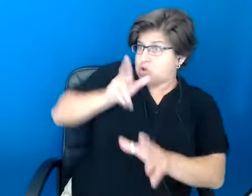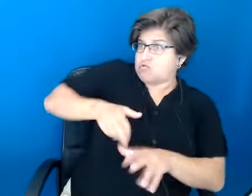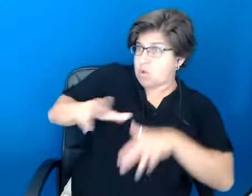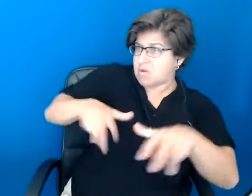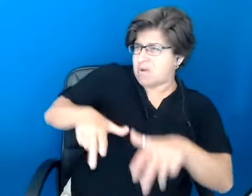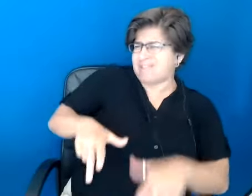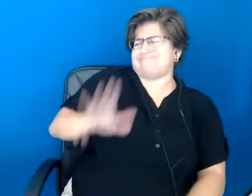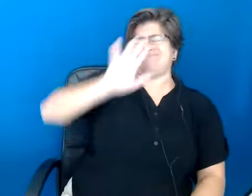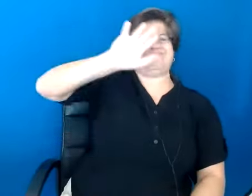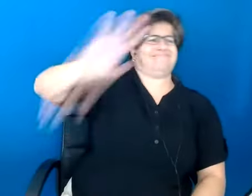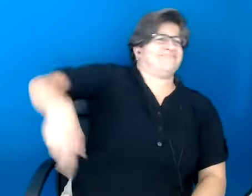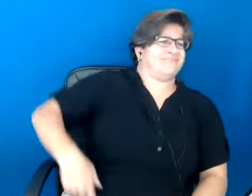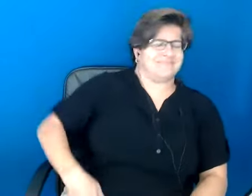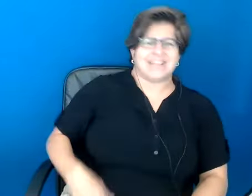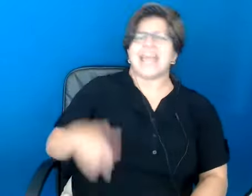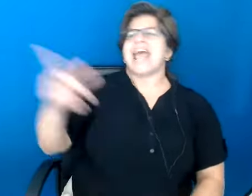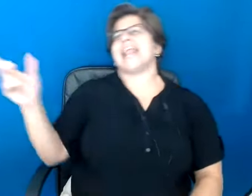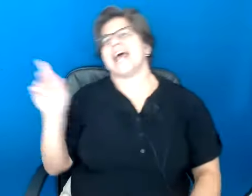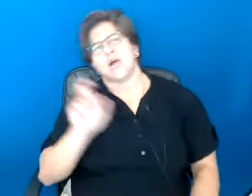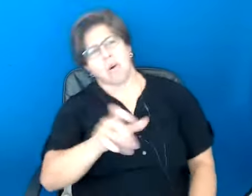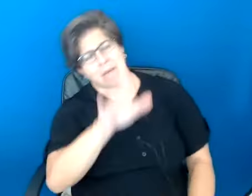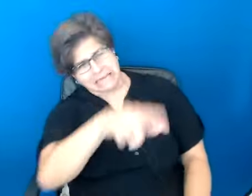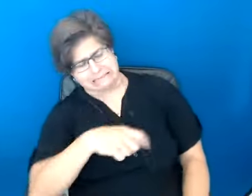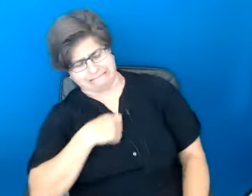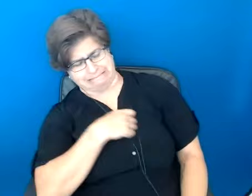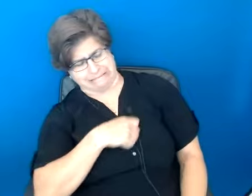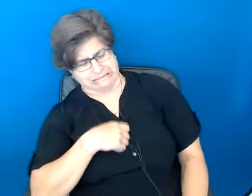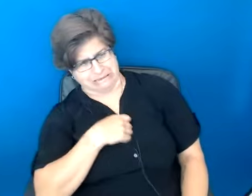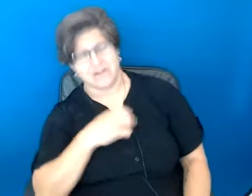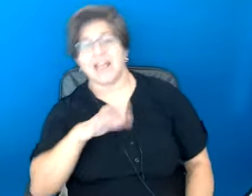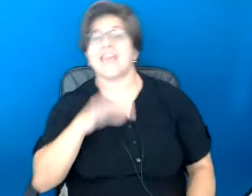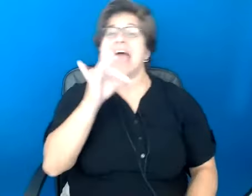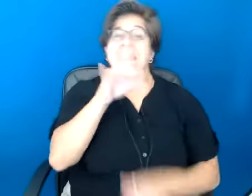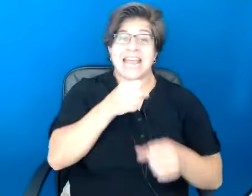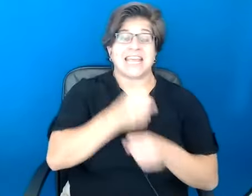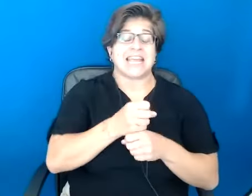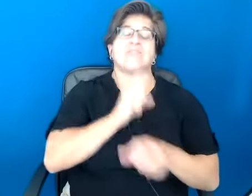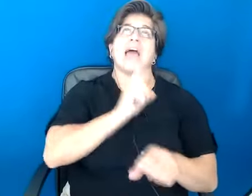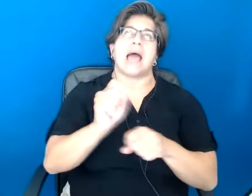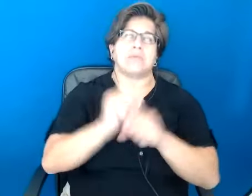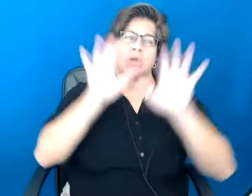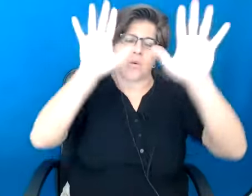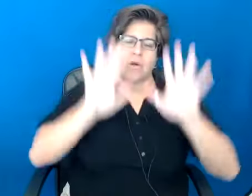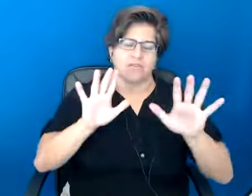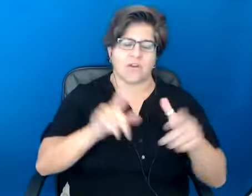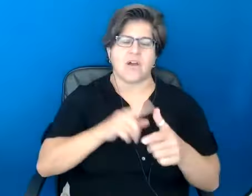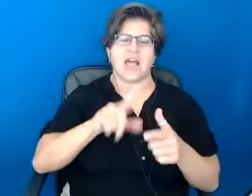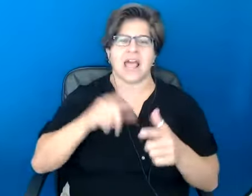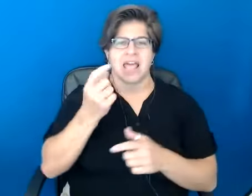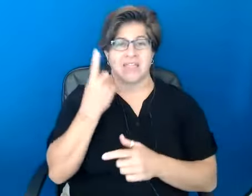beach, then there's the ocean. And she's saying, and you're in a bad mood because your man wouldn't go a walk? Get a grip. And I would think